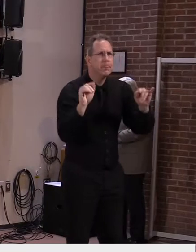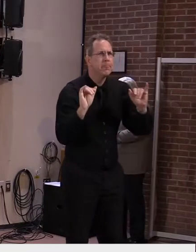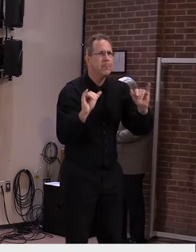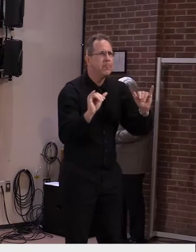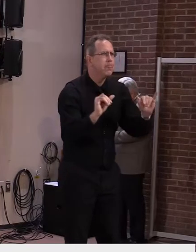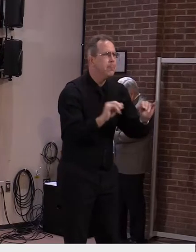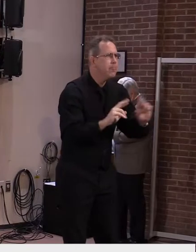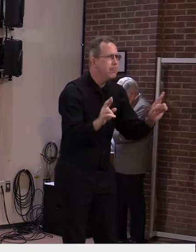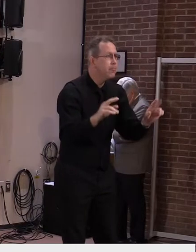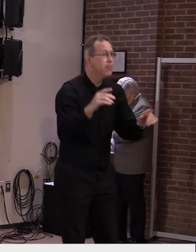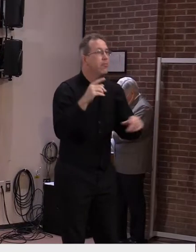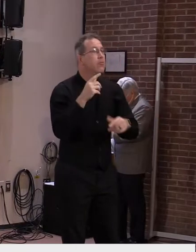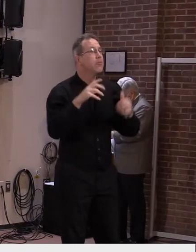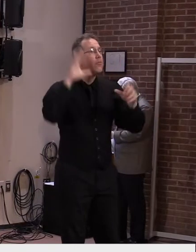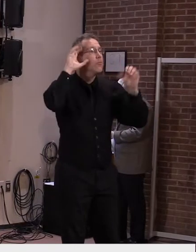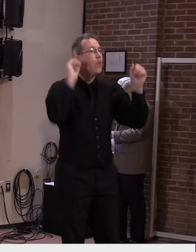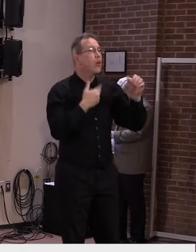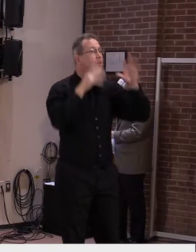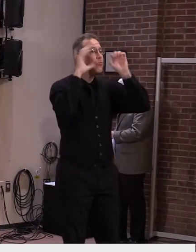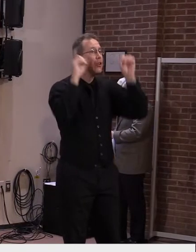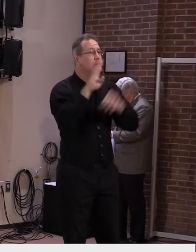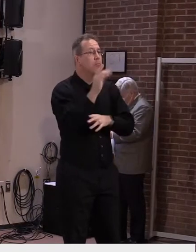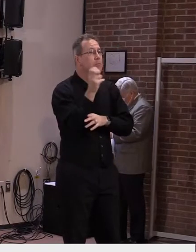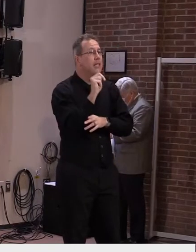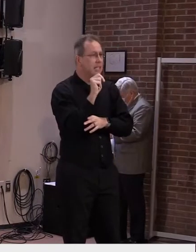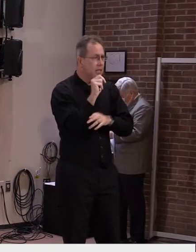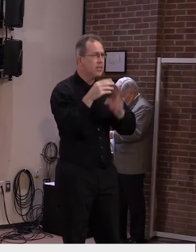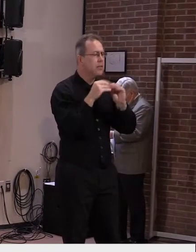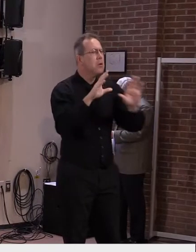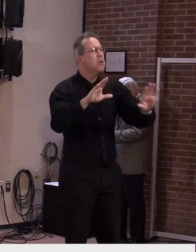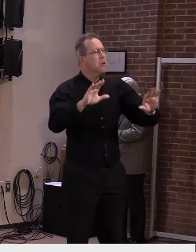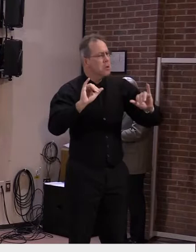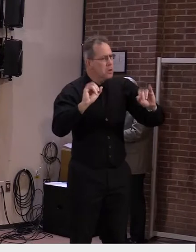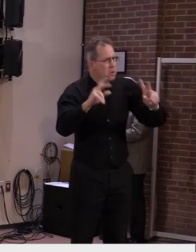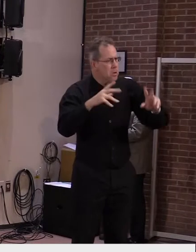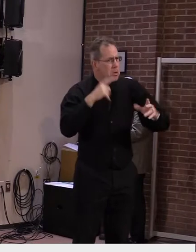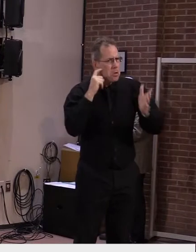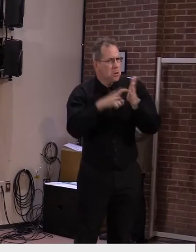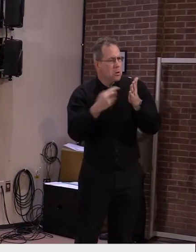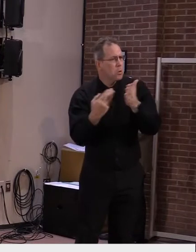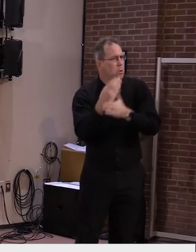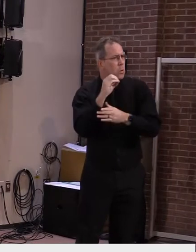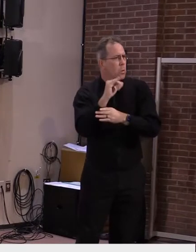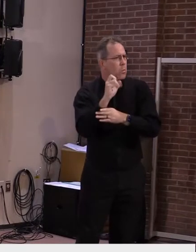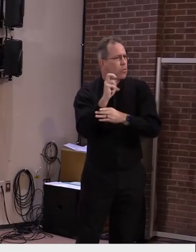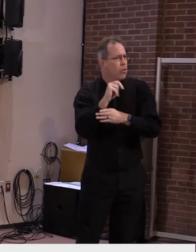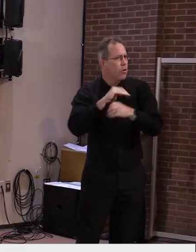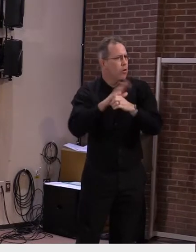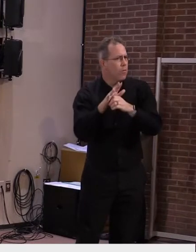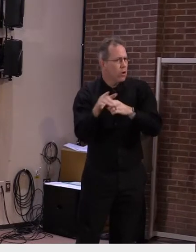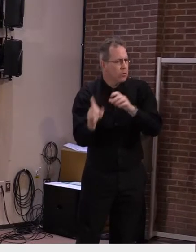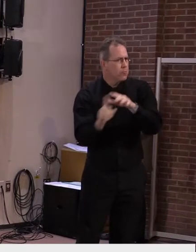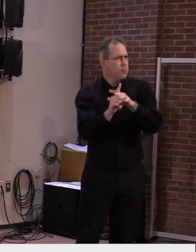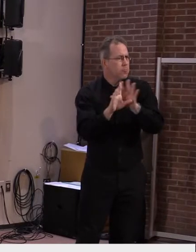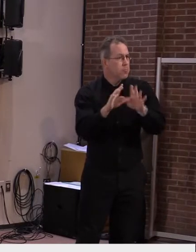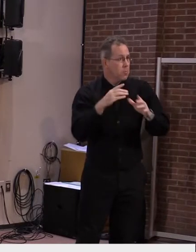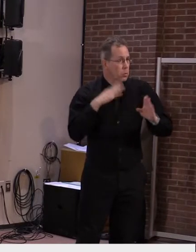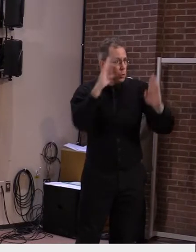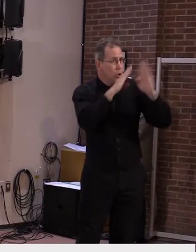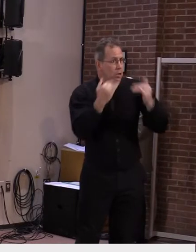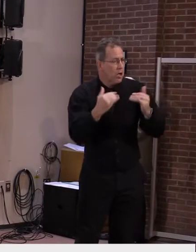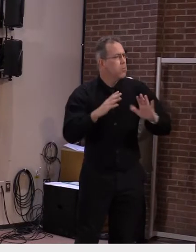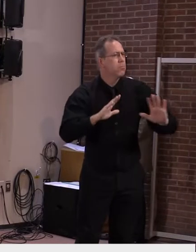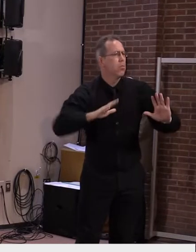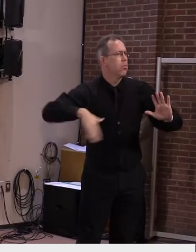some concern, but not panic. Dr. Levine will go into more detail, but it's important to